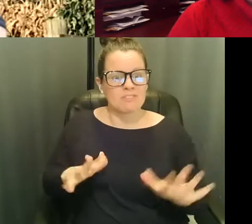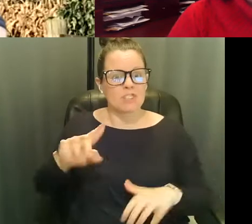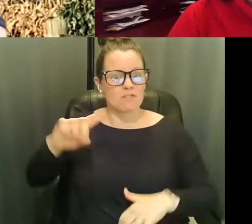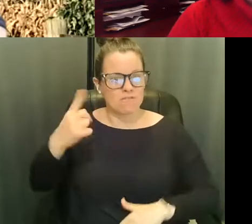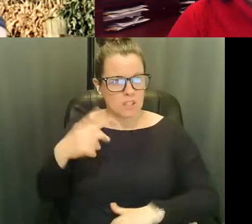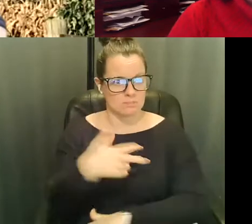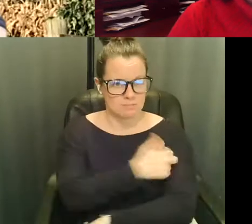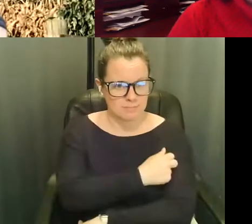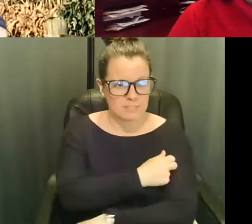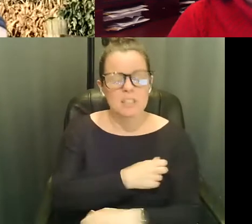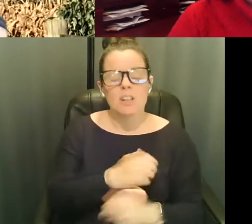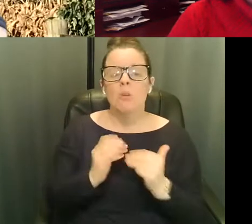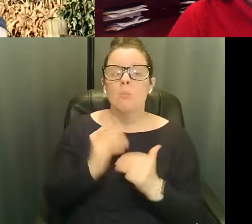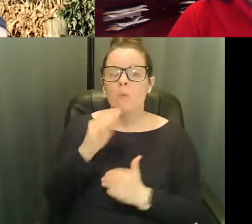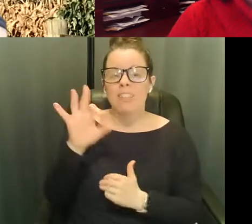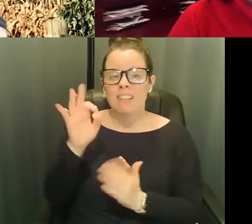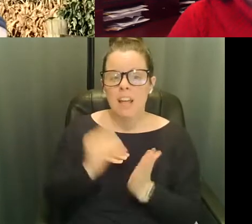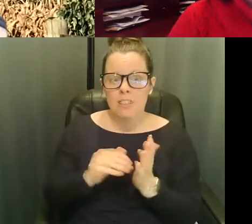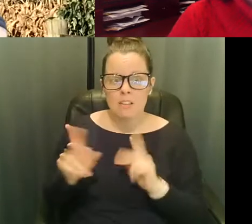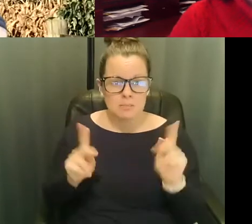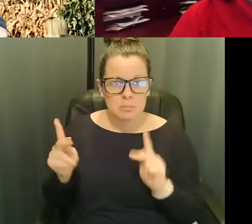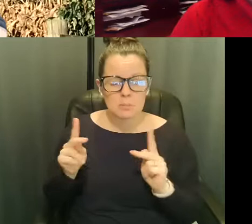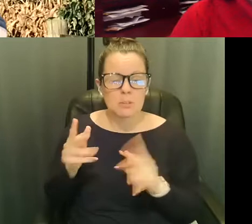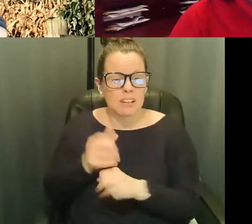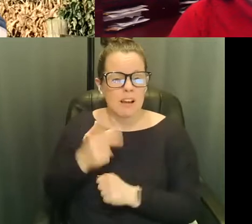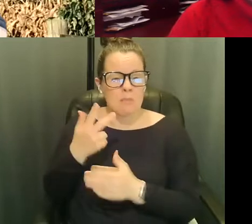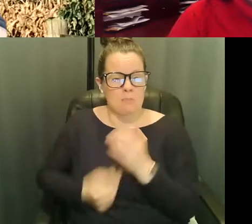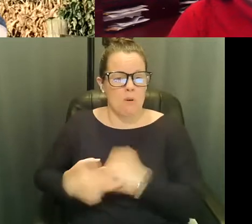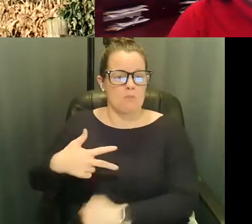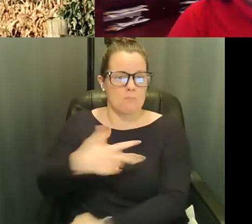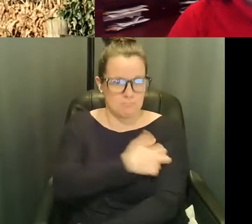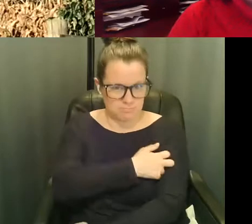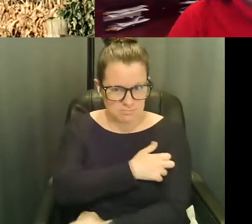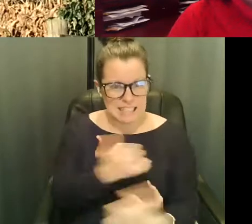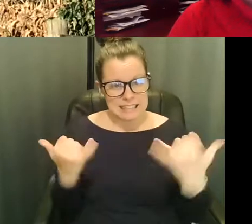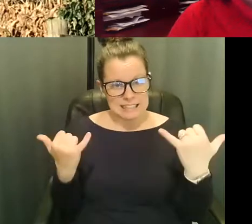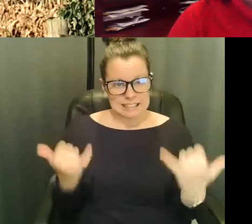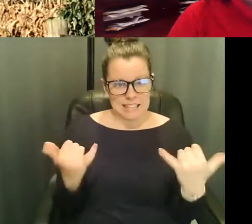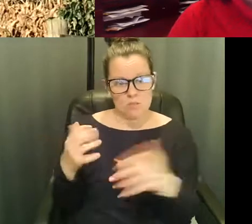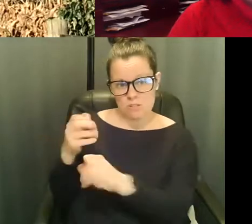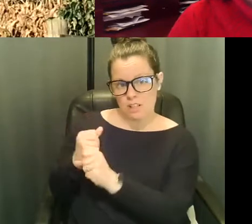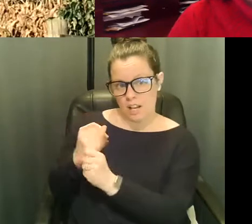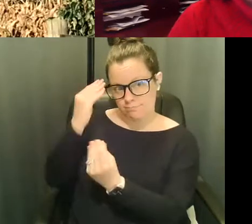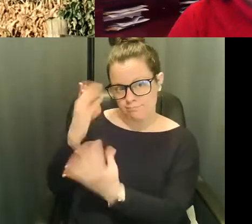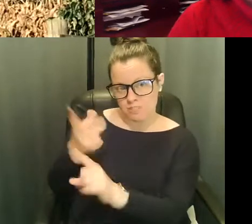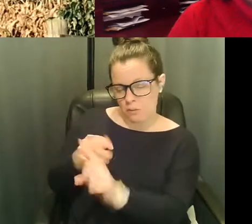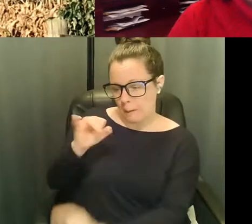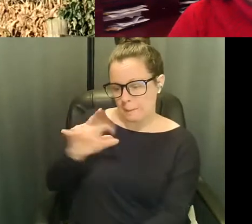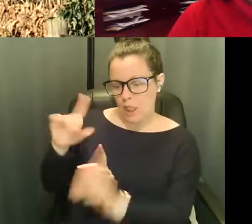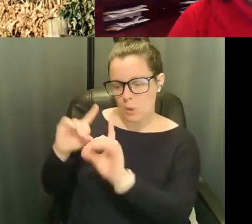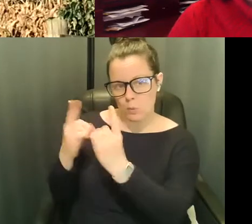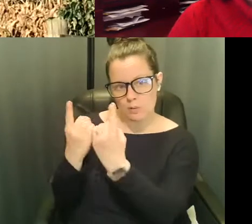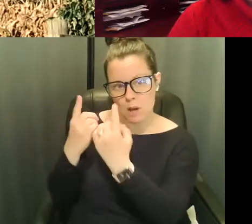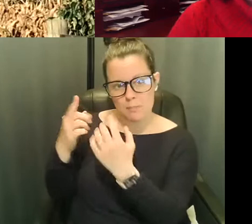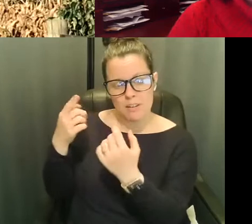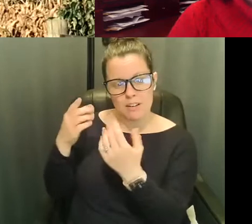and more than 9,000 people have received both doses. Now we've gotten word from the Illinois Department of Public Health